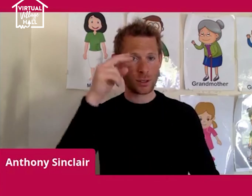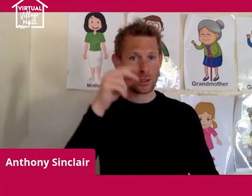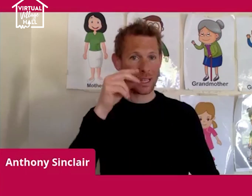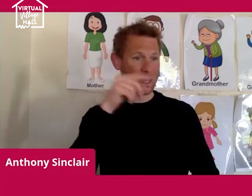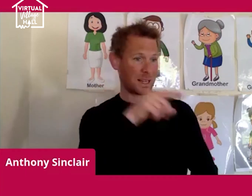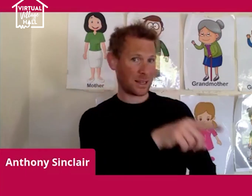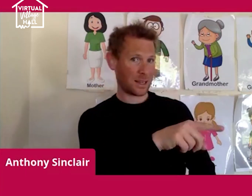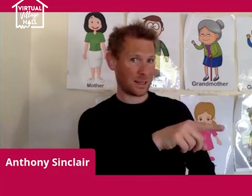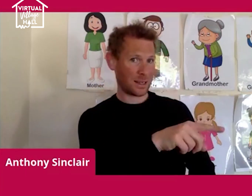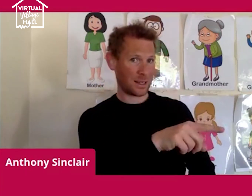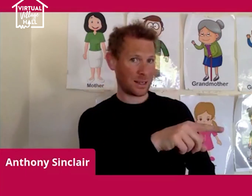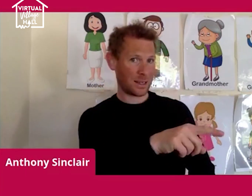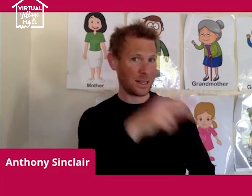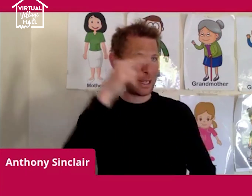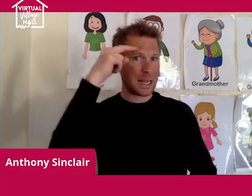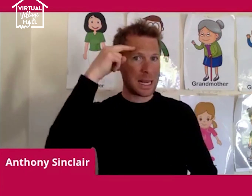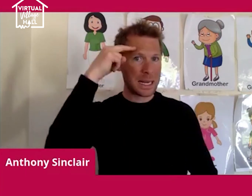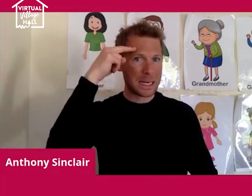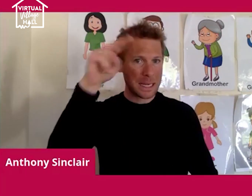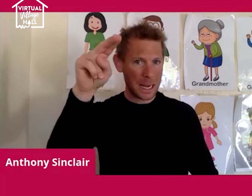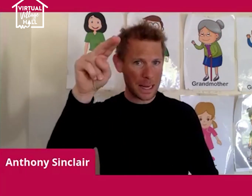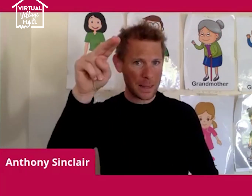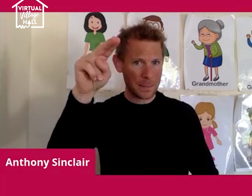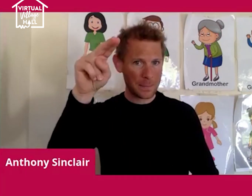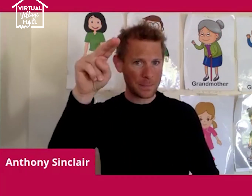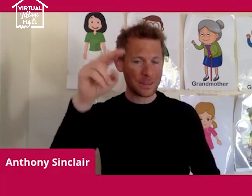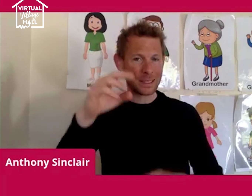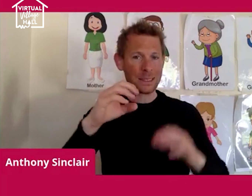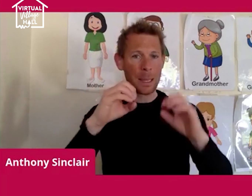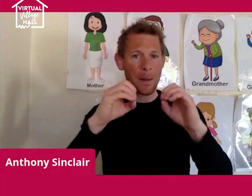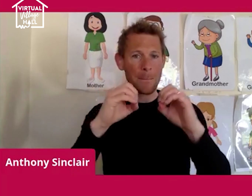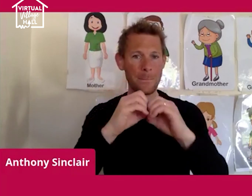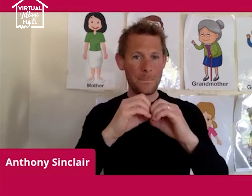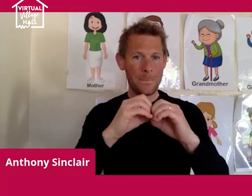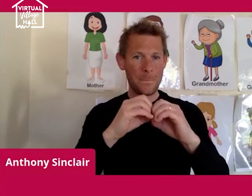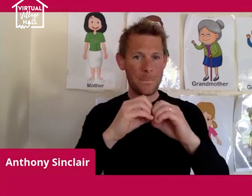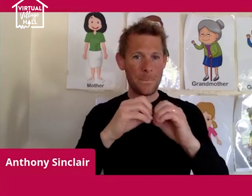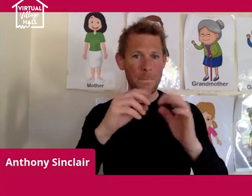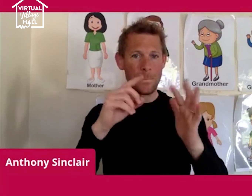My brothers, and then I point over here, name,